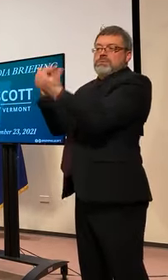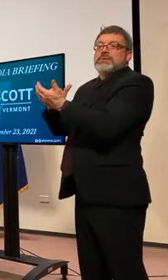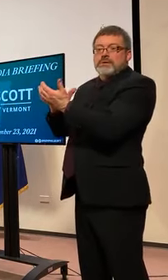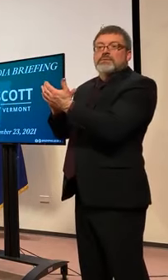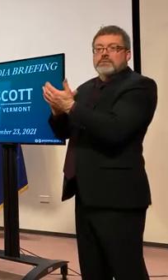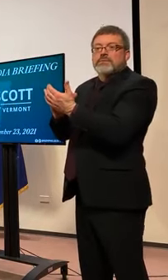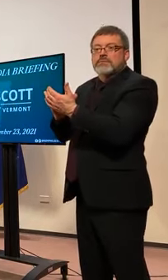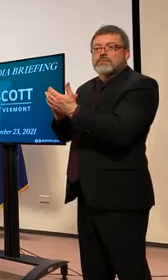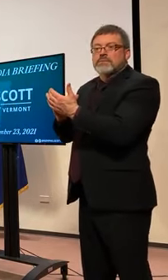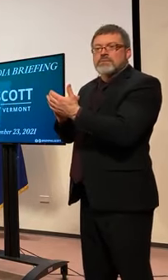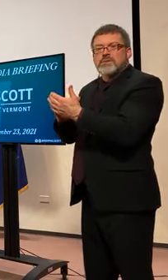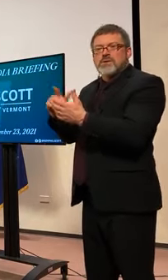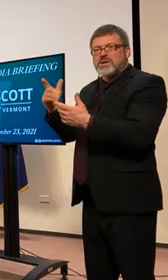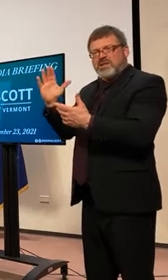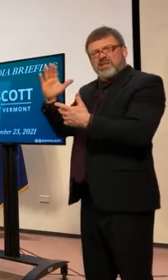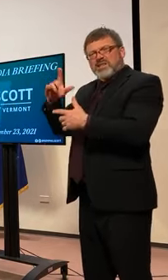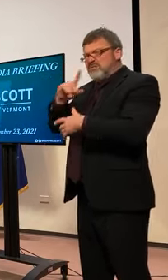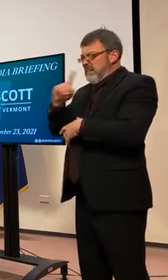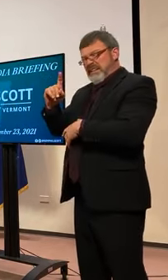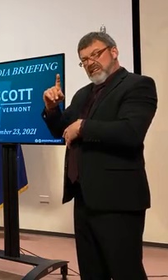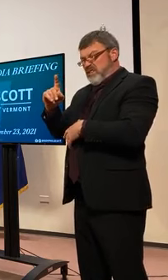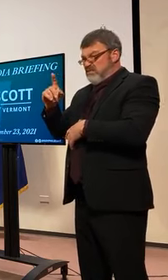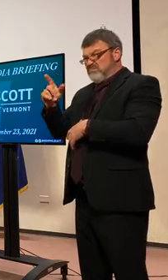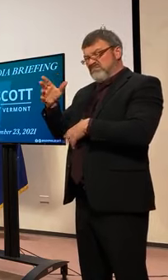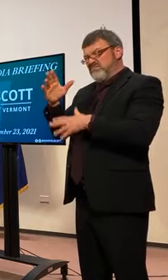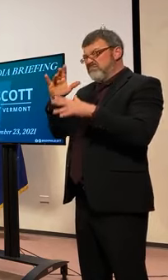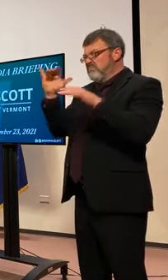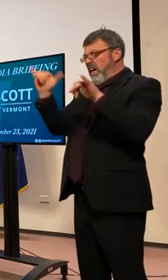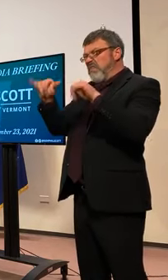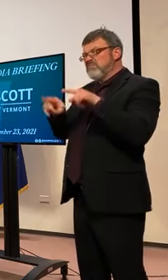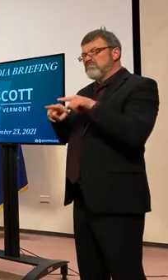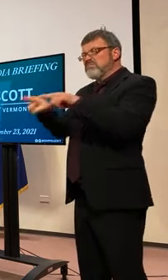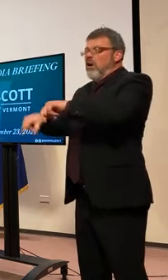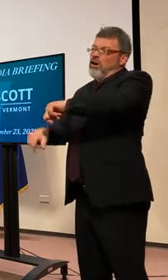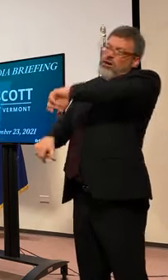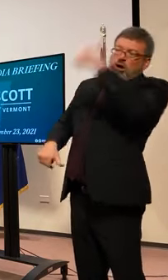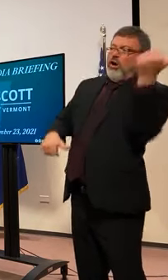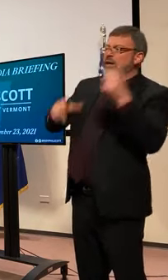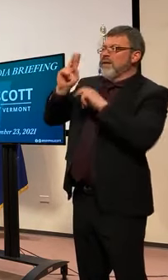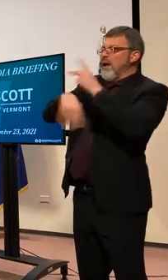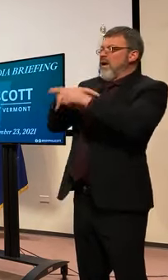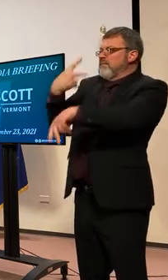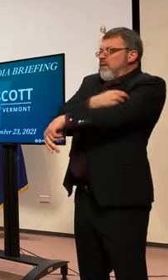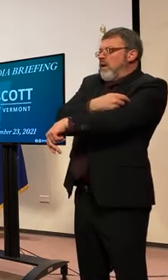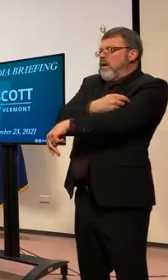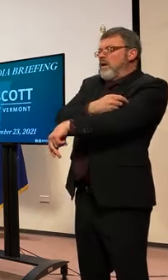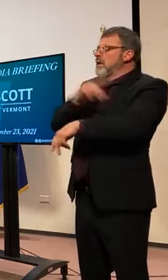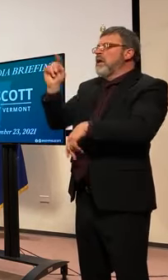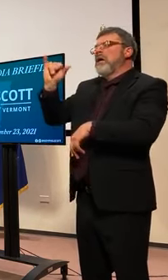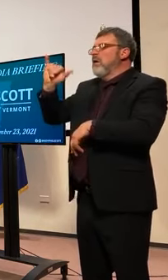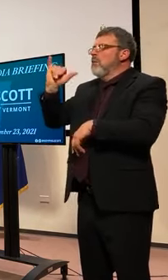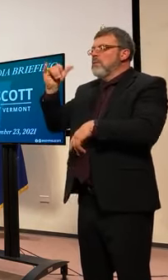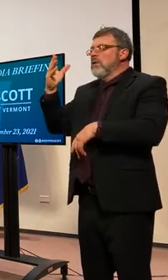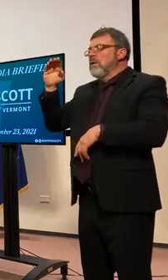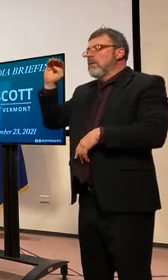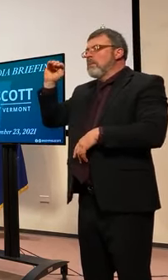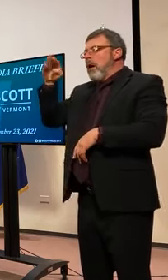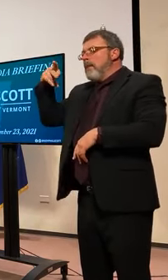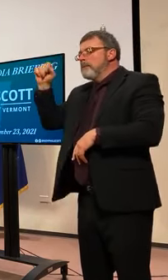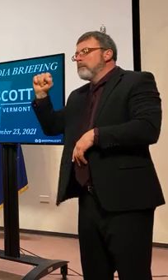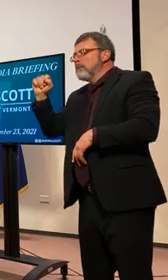viruses. Indeed, a number of vaccines through the ages have consisted of a three-dose initial